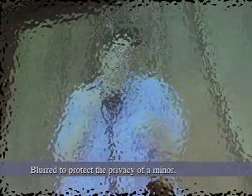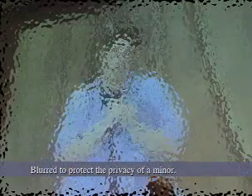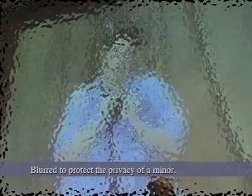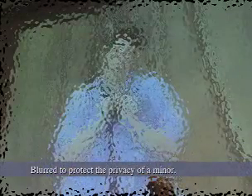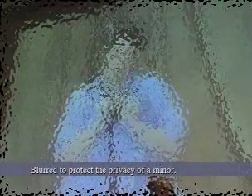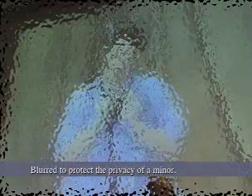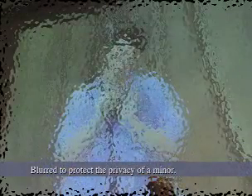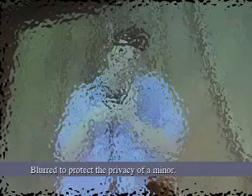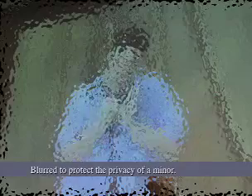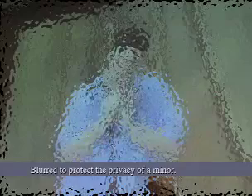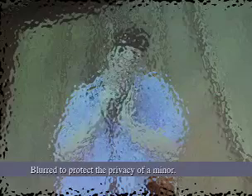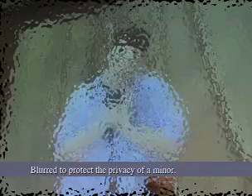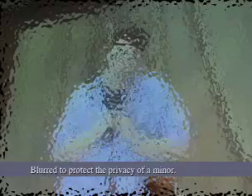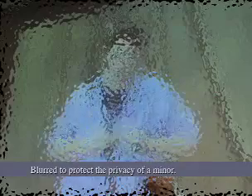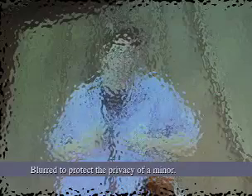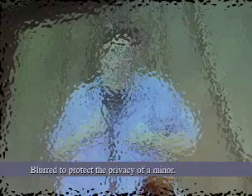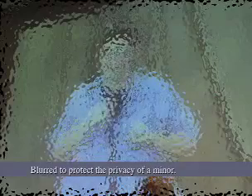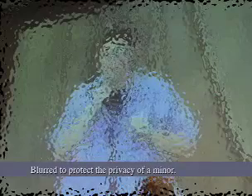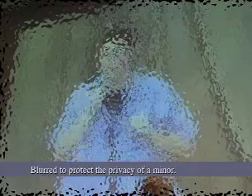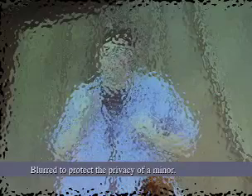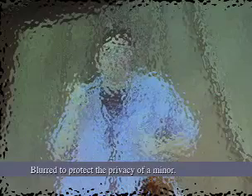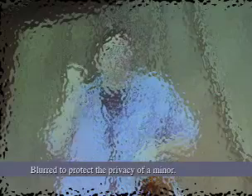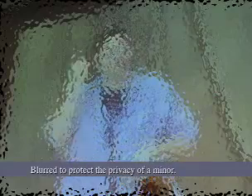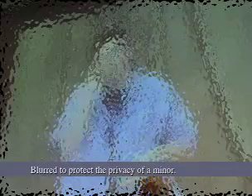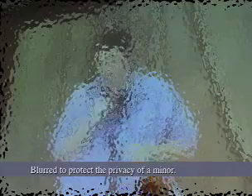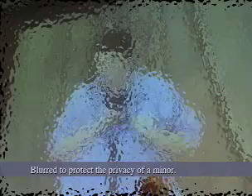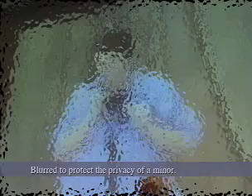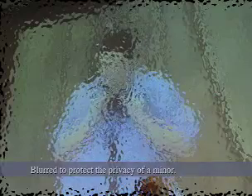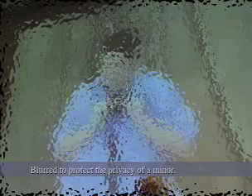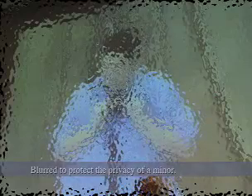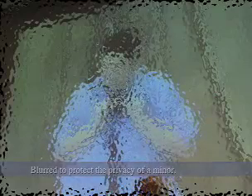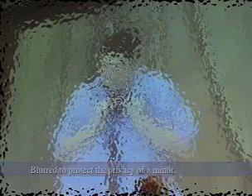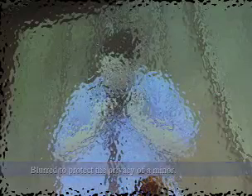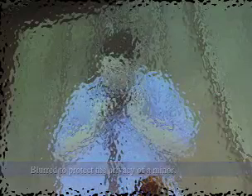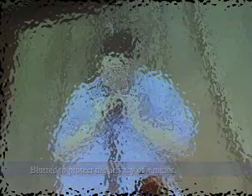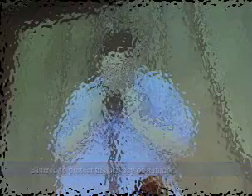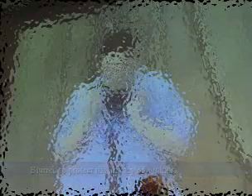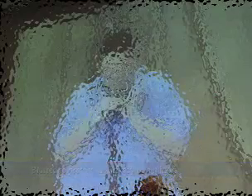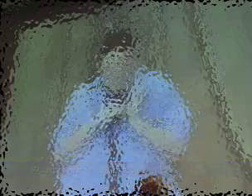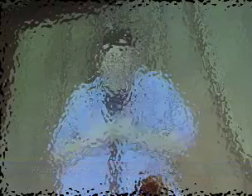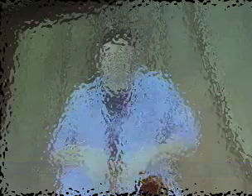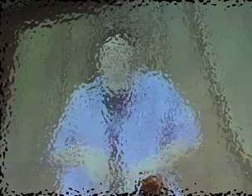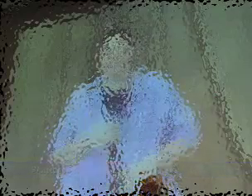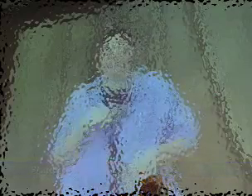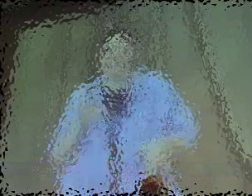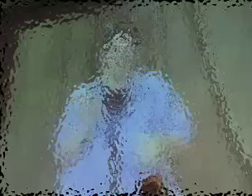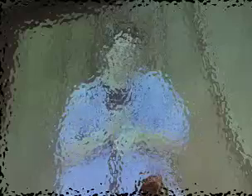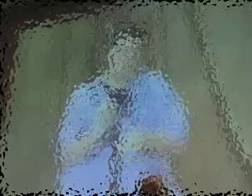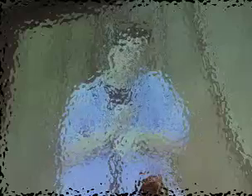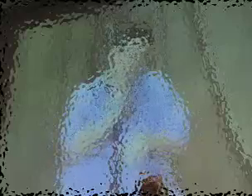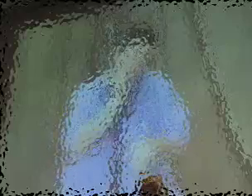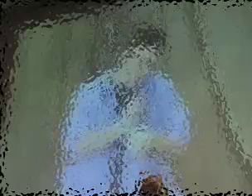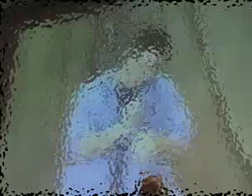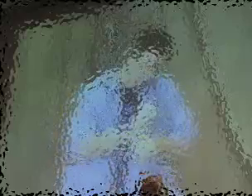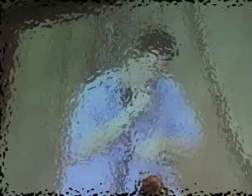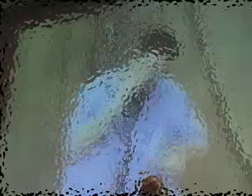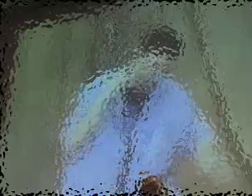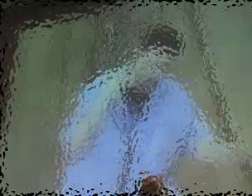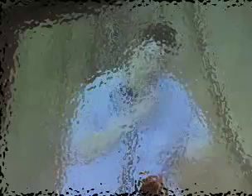I have been working and working and working on this. I still don't understand this. Wait again. I've been working